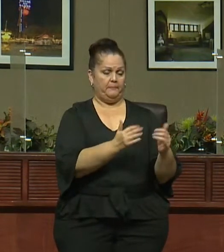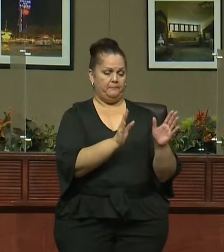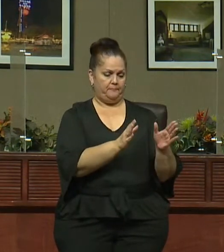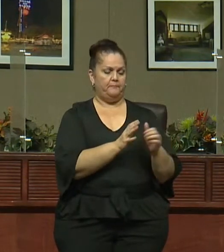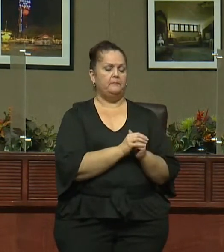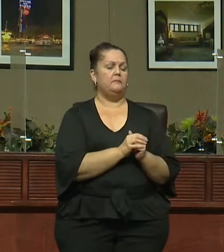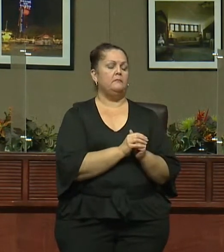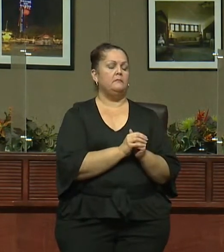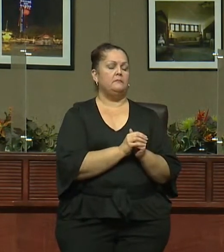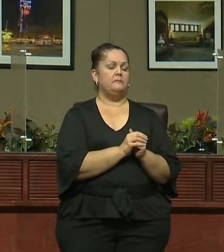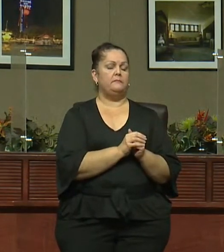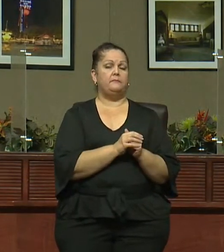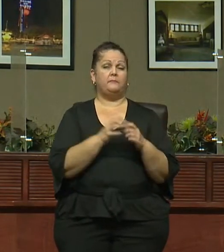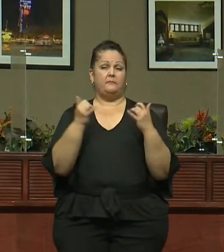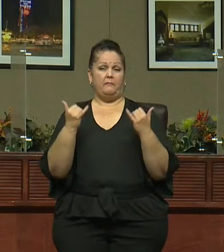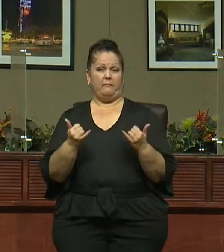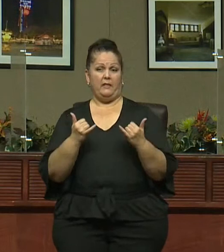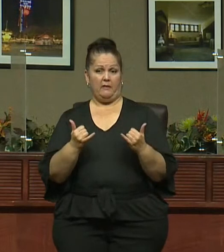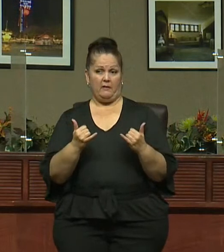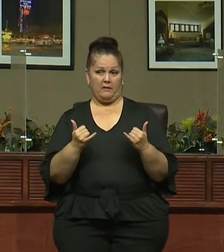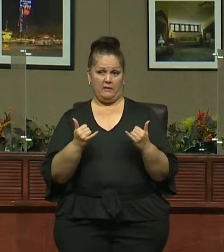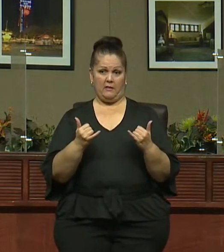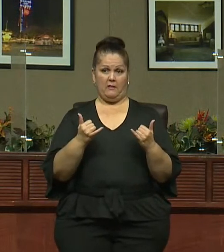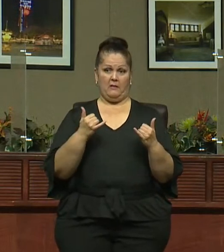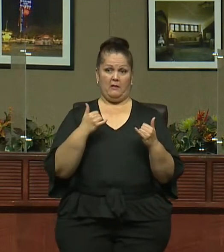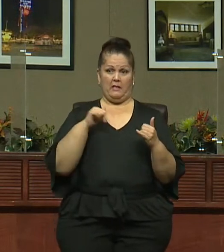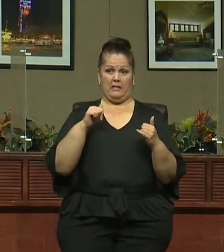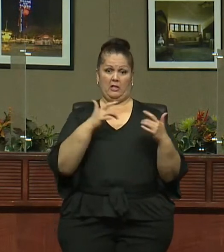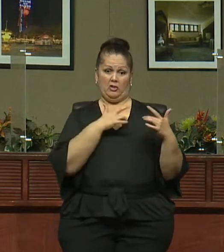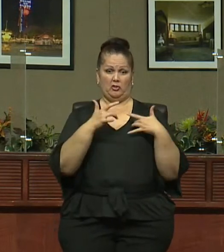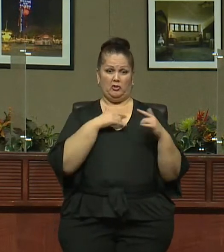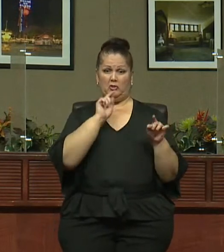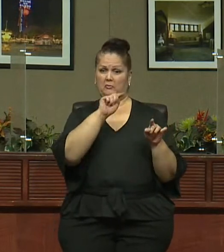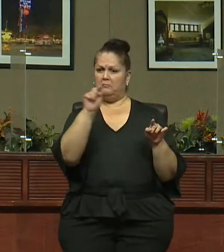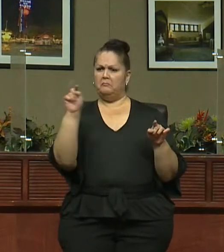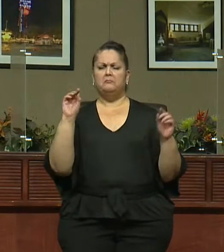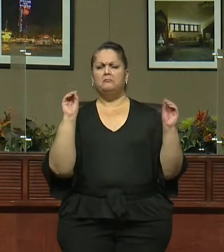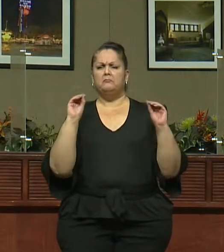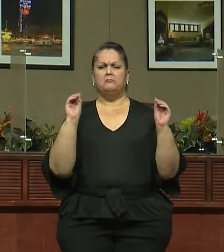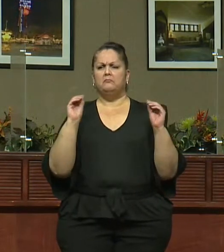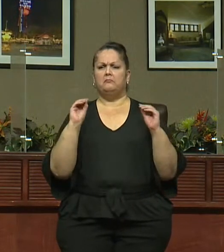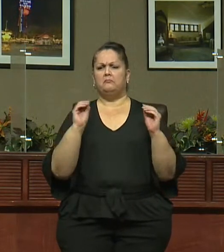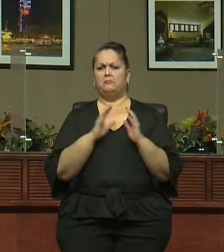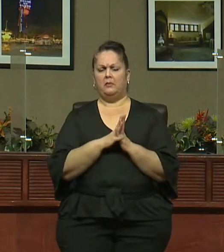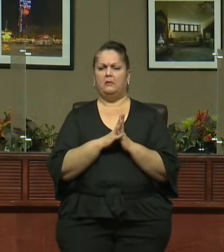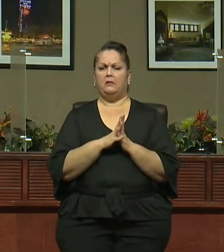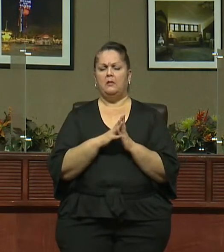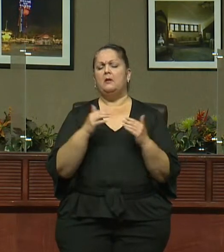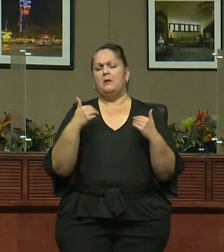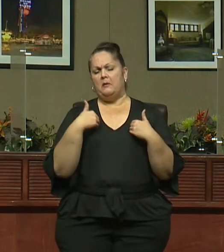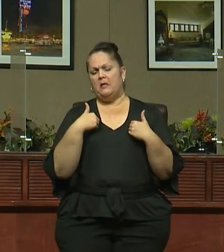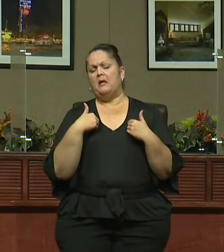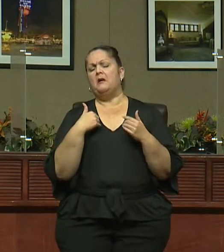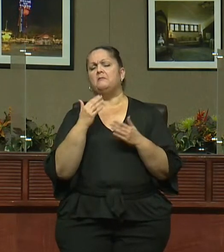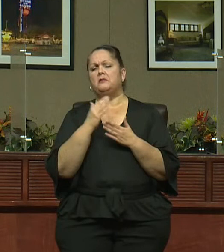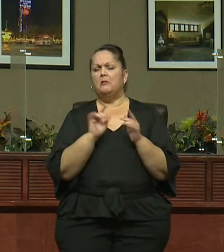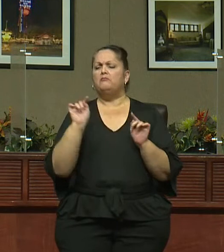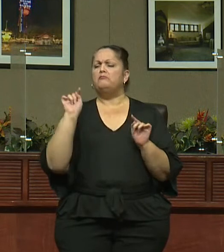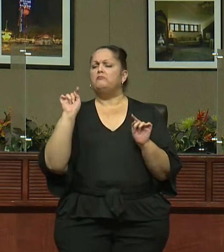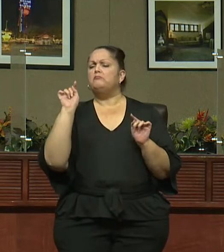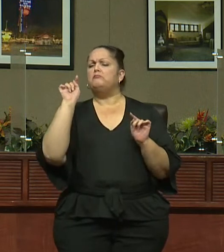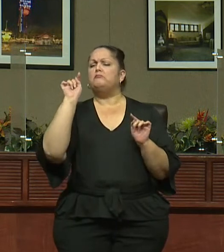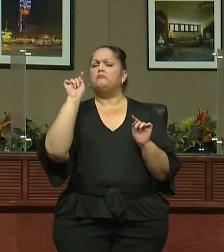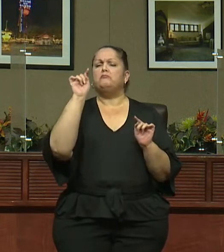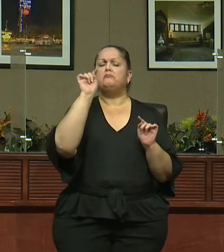So at this point, we don't have any burning fires that I'm aware in any long-term care facility. We have cases here and there,